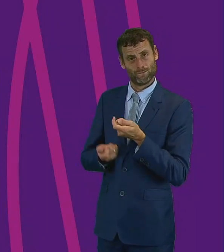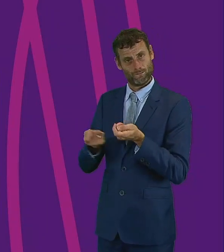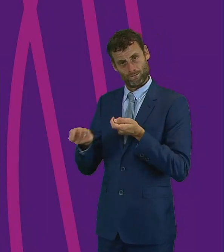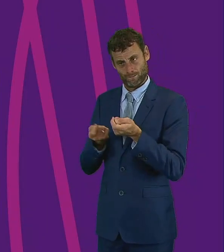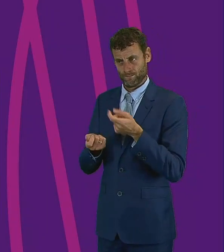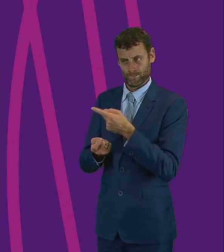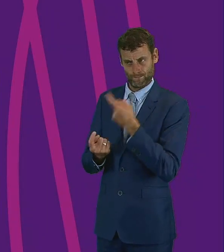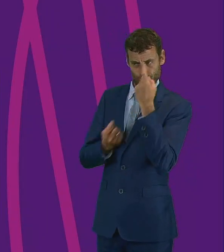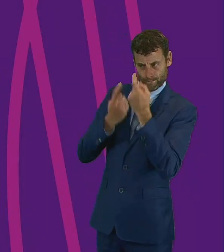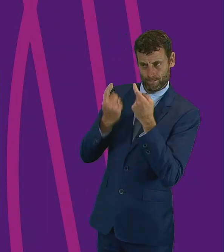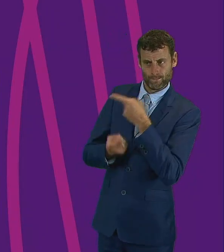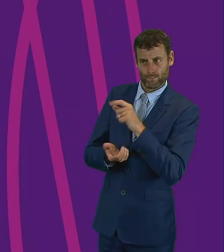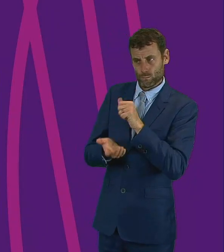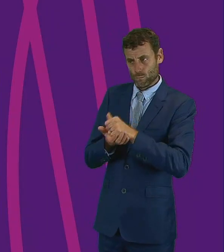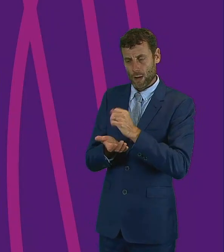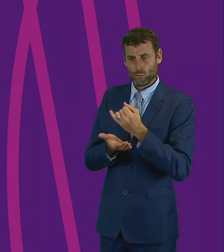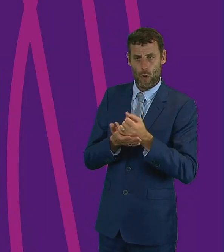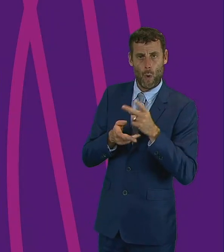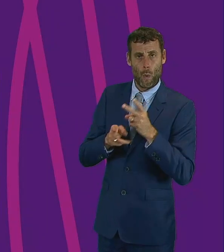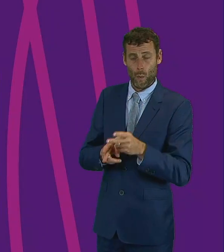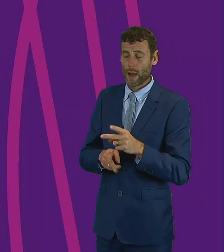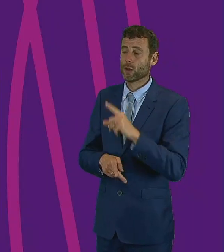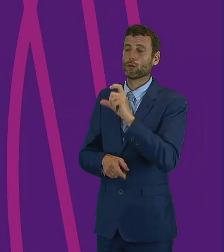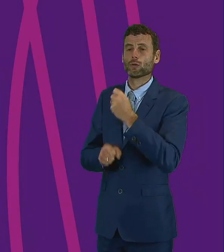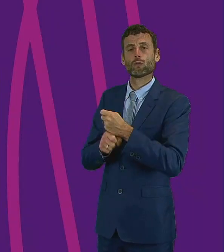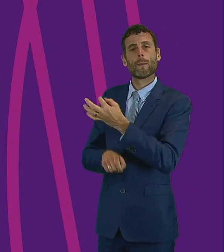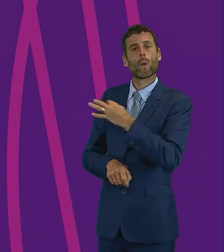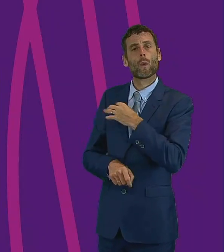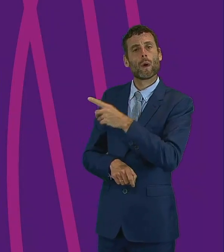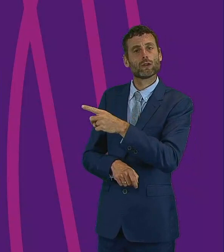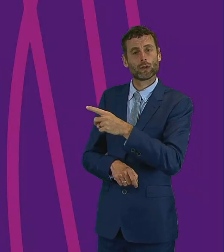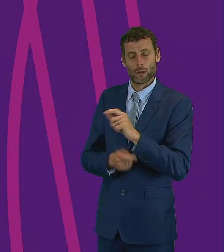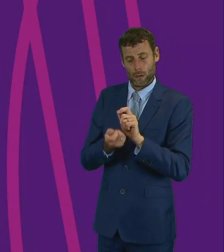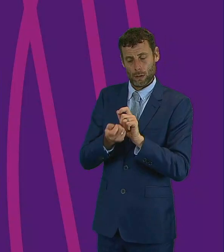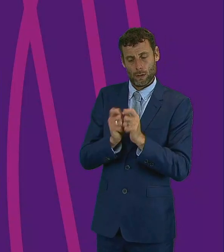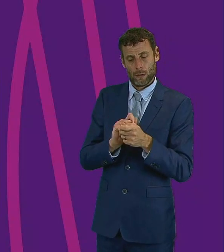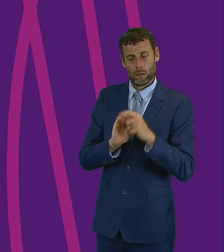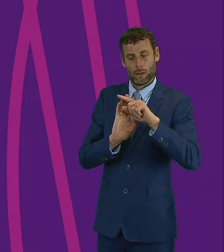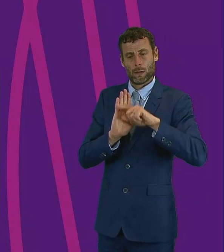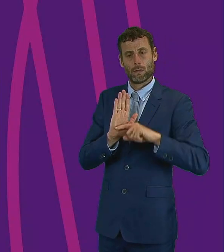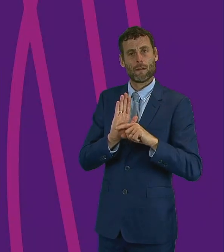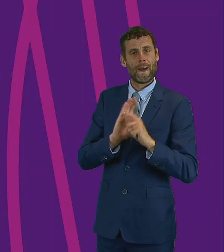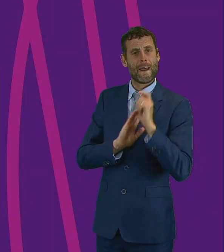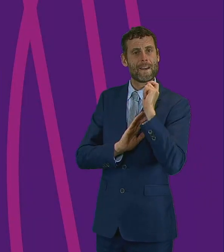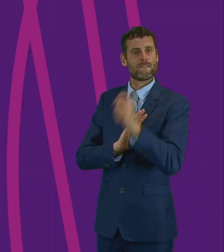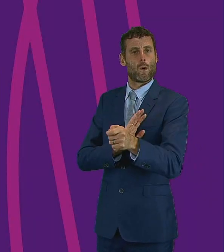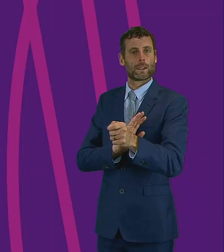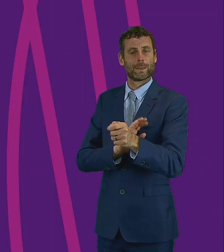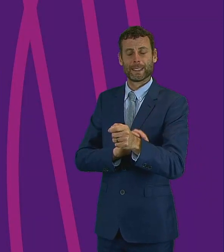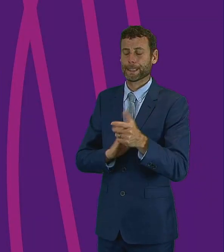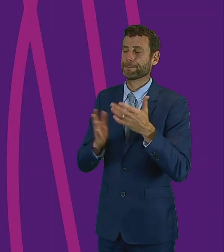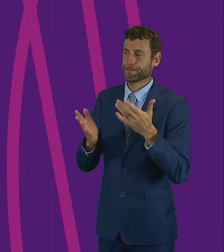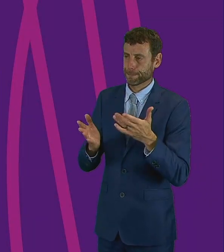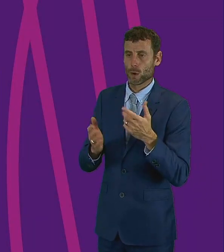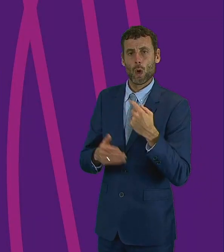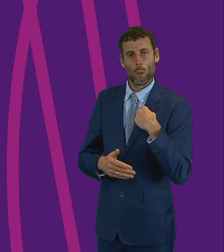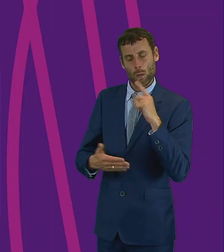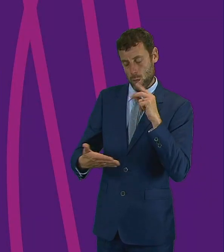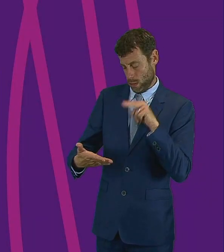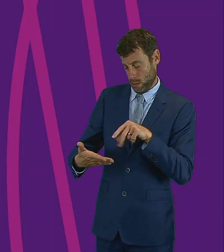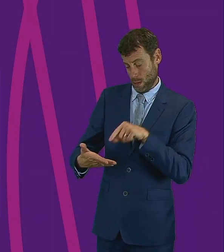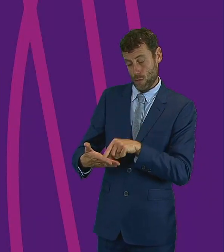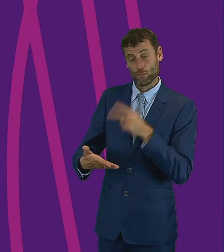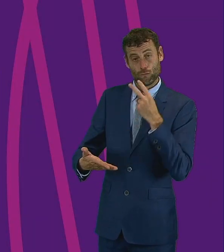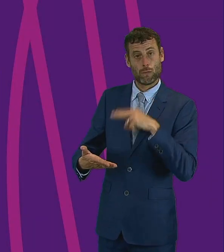In response to Christine Graham's question about amending the enforcement regime, in a general sense, we will keep that under review. We